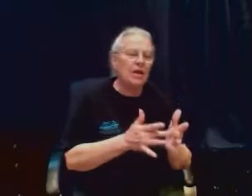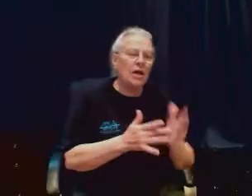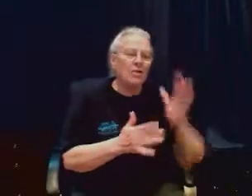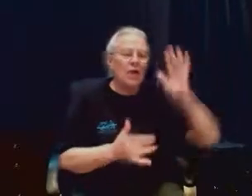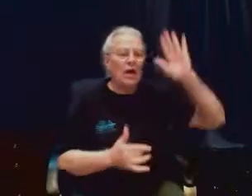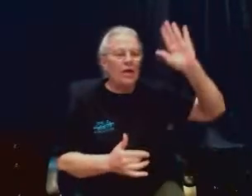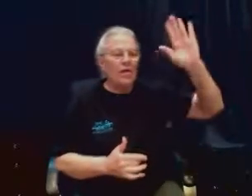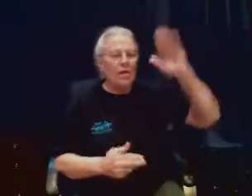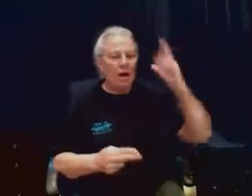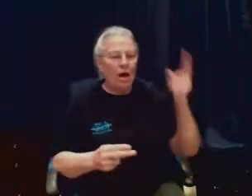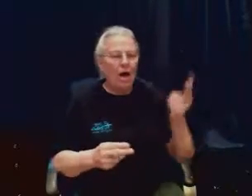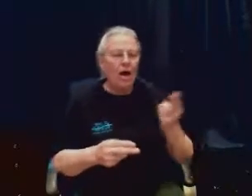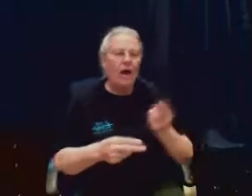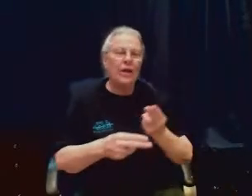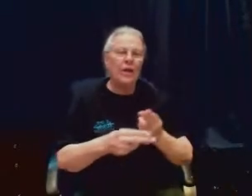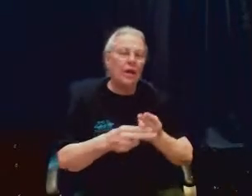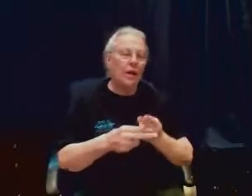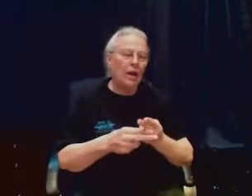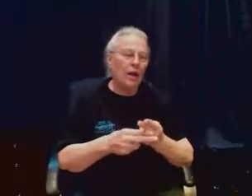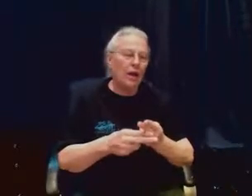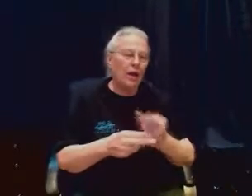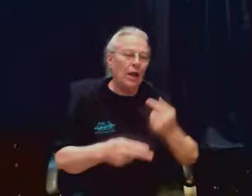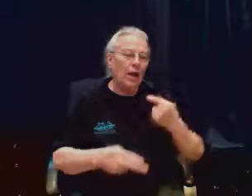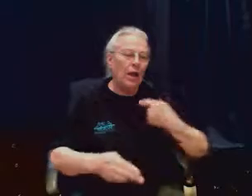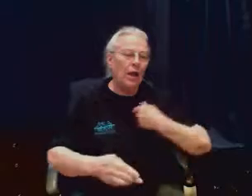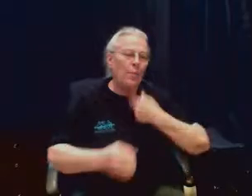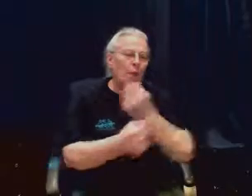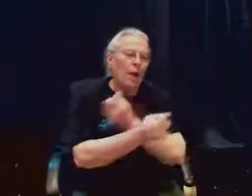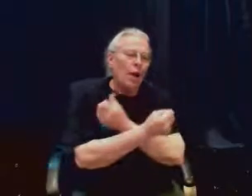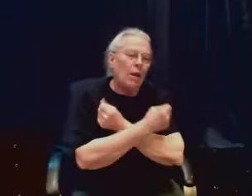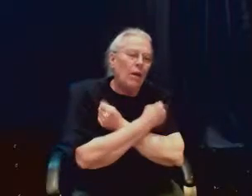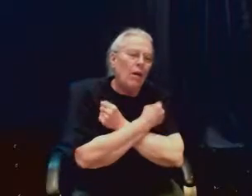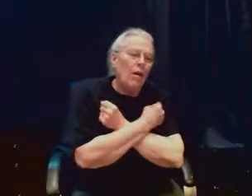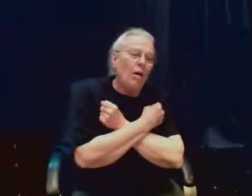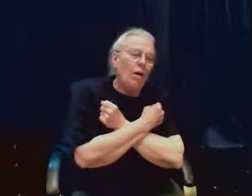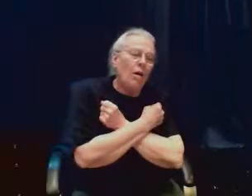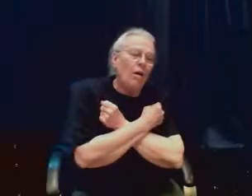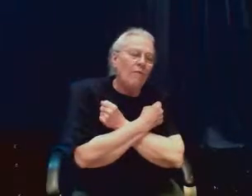Jesus, thy name I love,